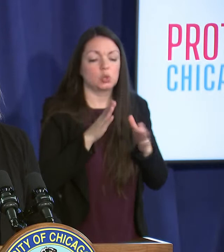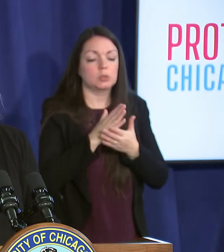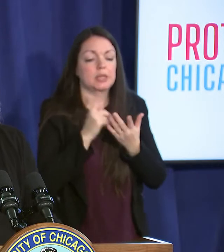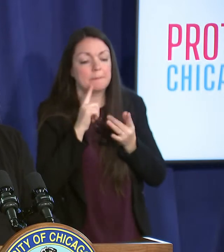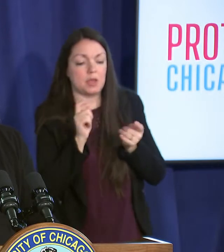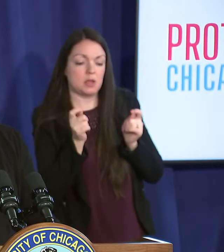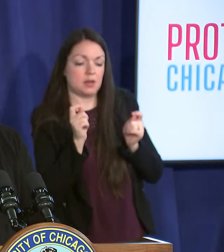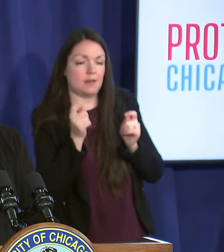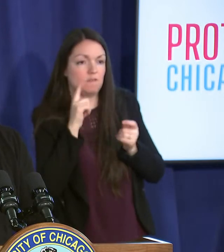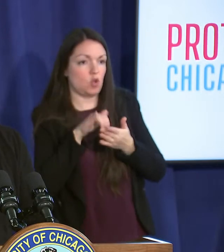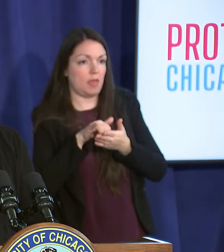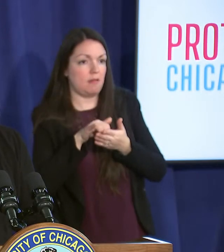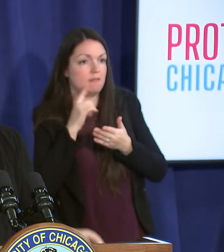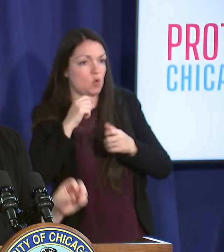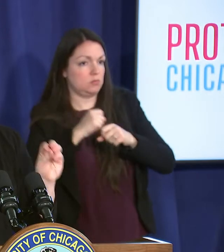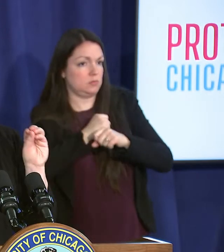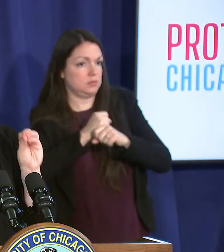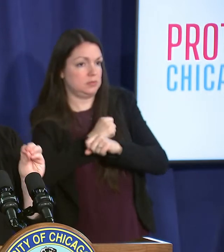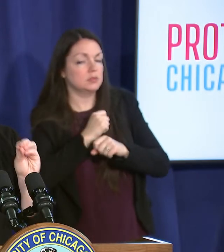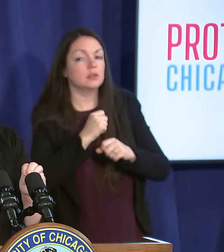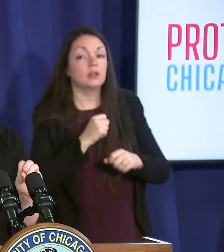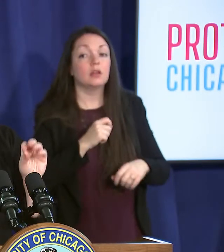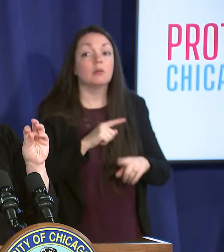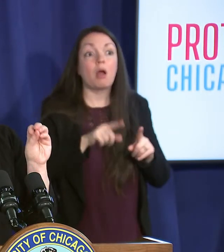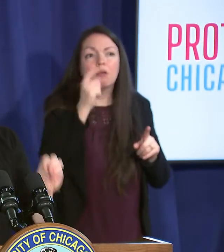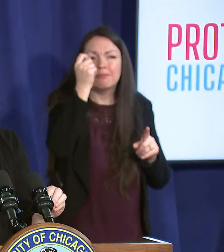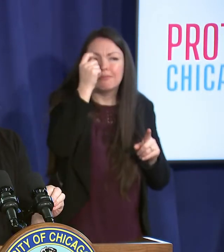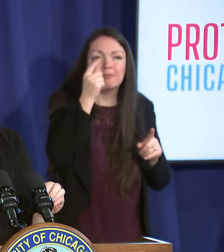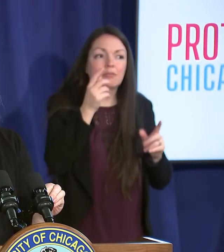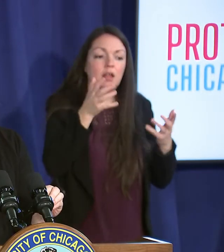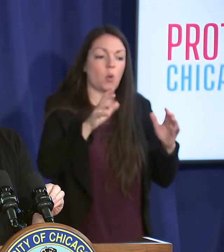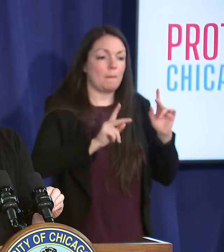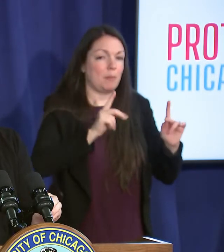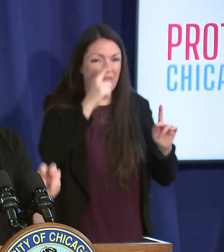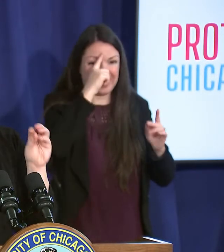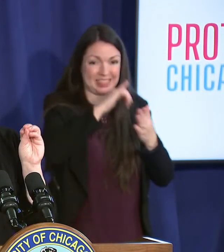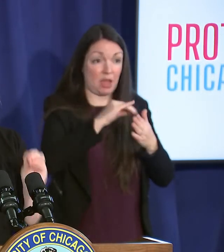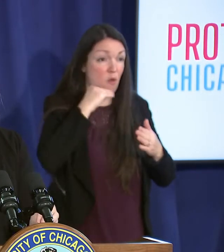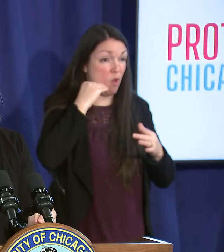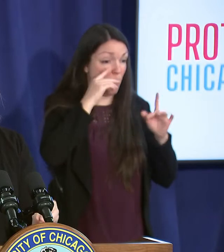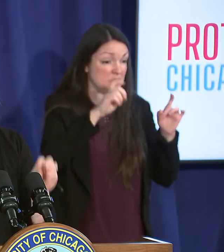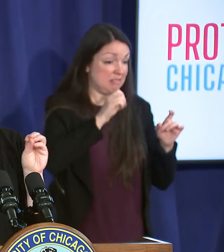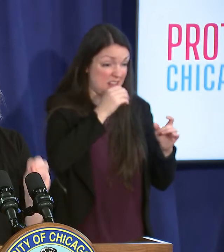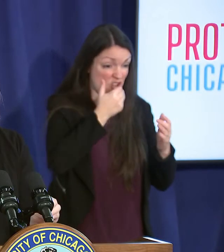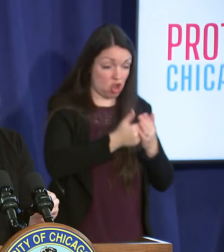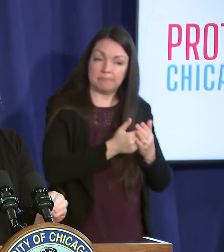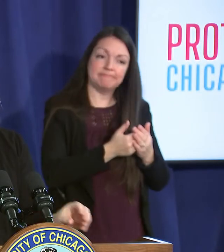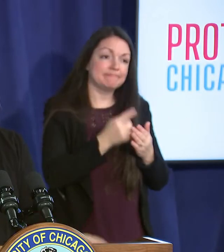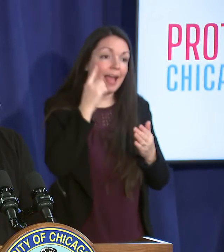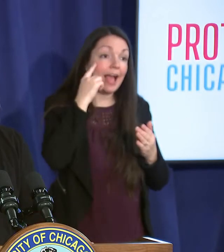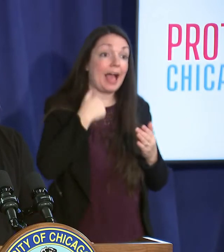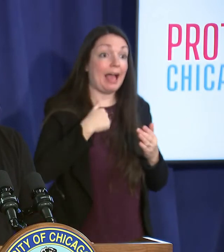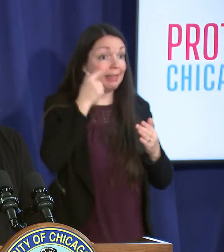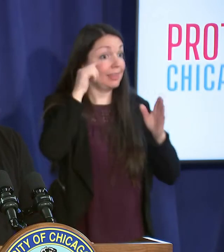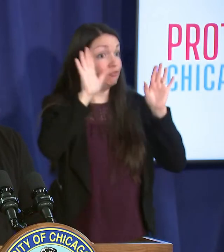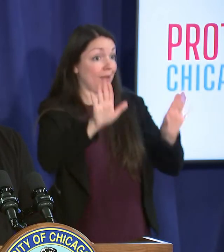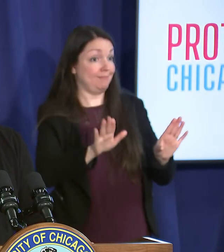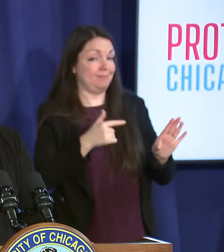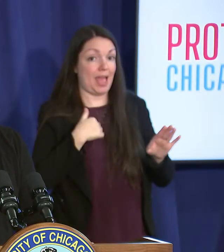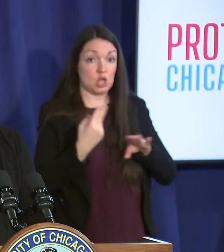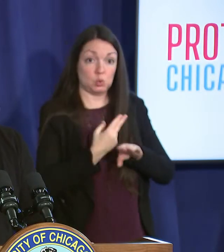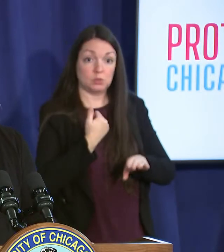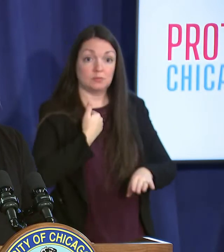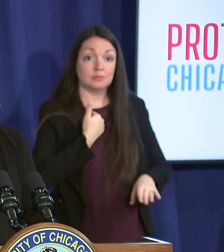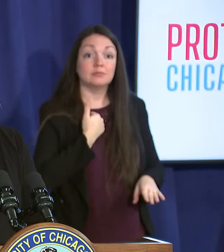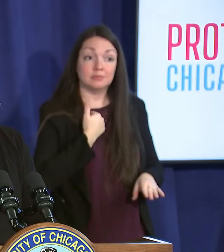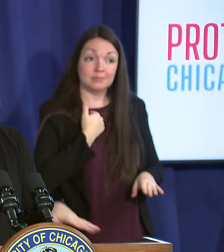for that in terms of projections if we need to. But I don't want people thinking this at-home test is not good. I think it's great. It's the one I use.